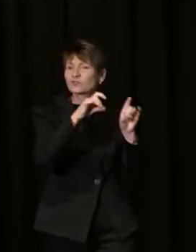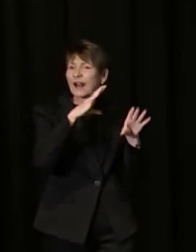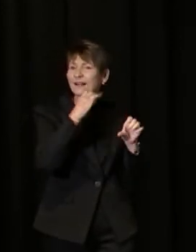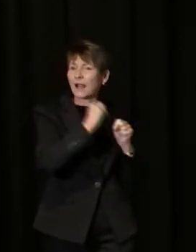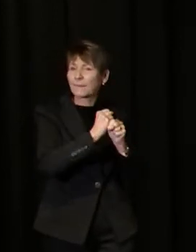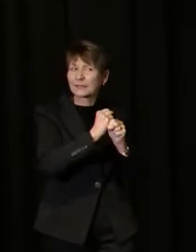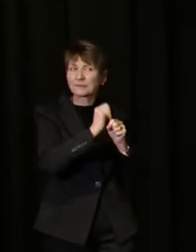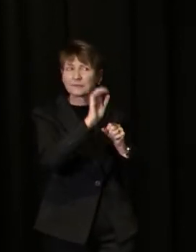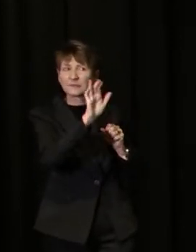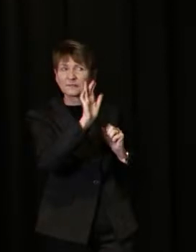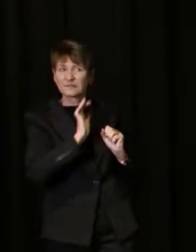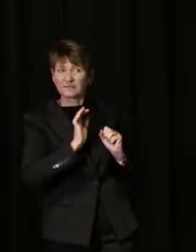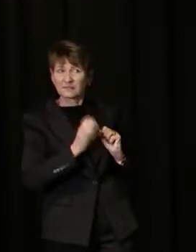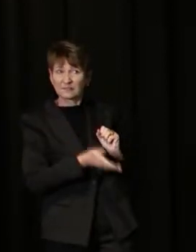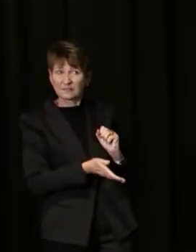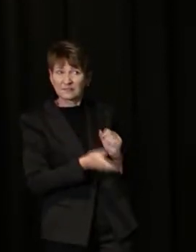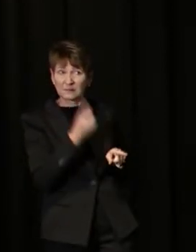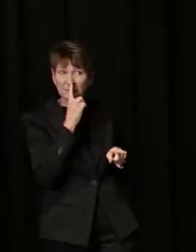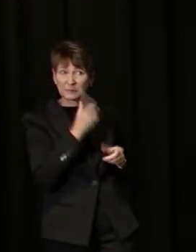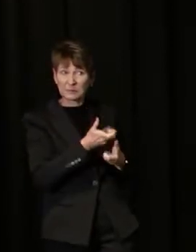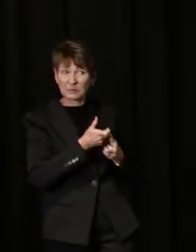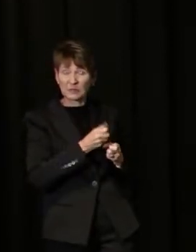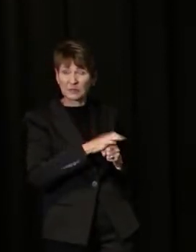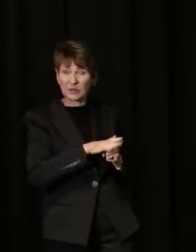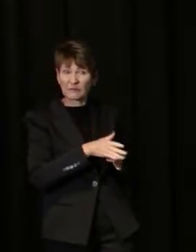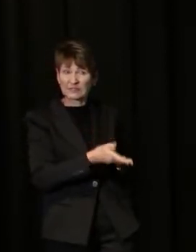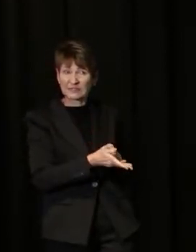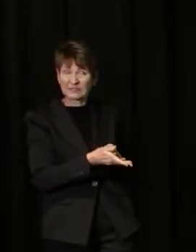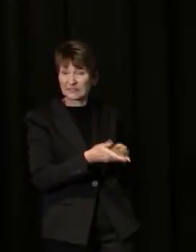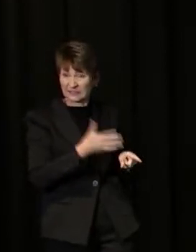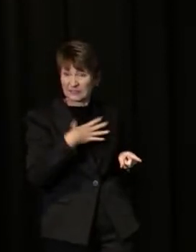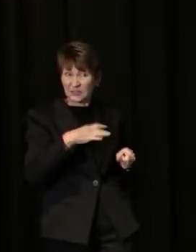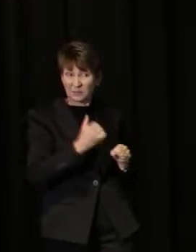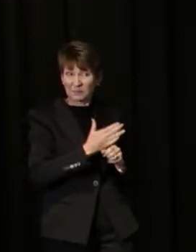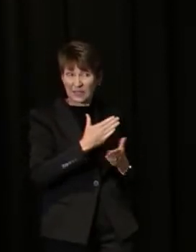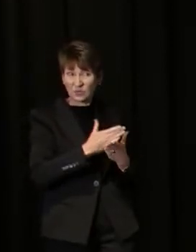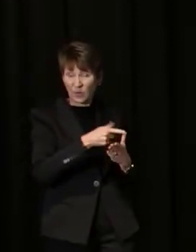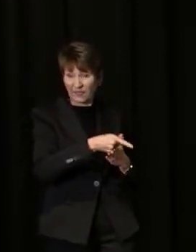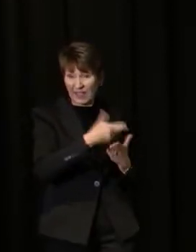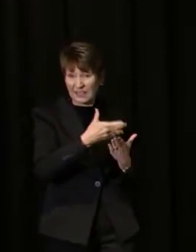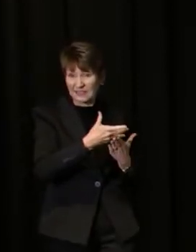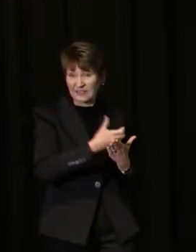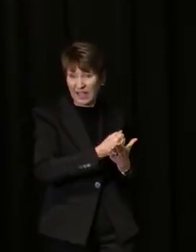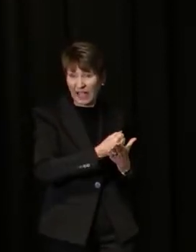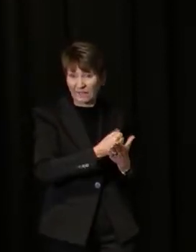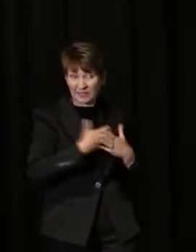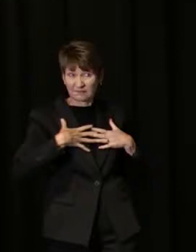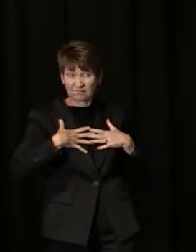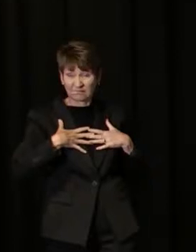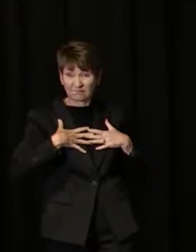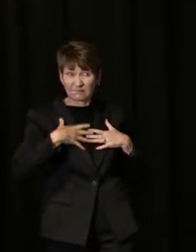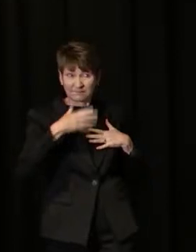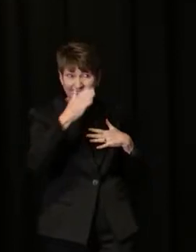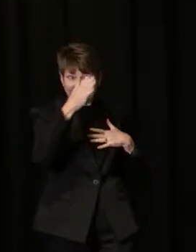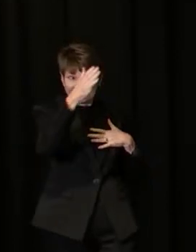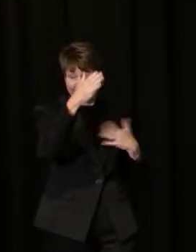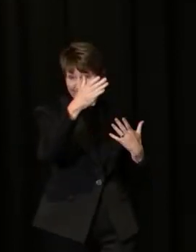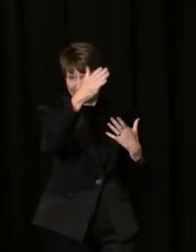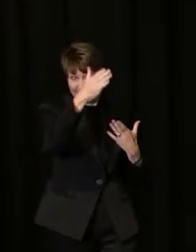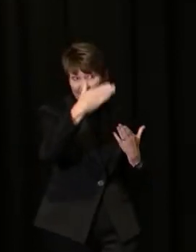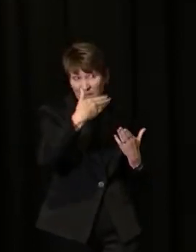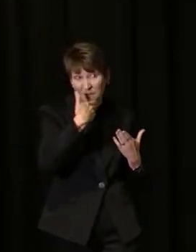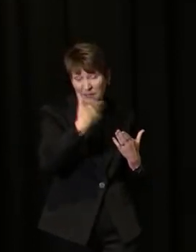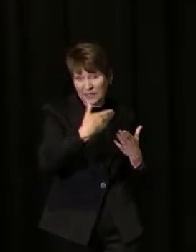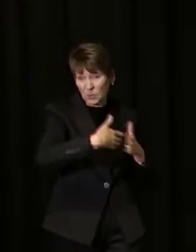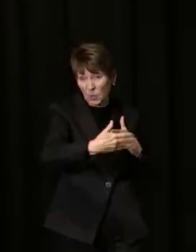or at least the same kind of standard that we would expect in other arrangements. We're not saying that isn't the case, but we just